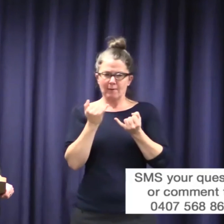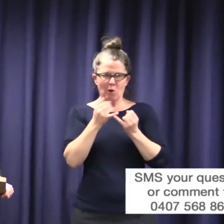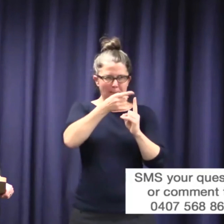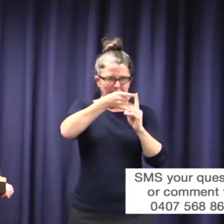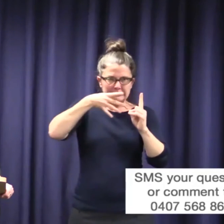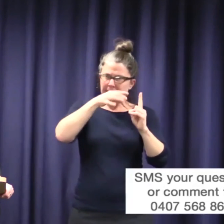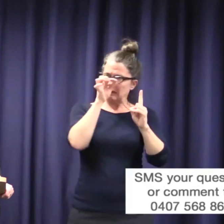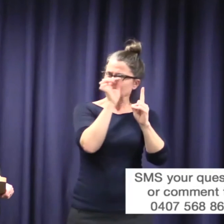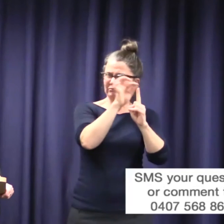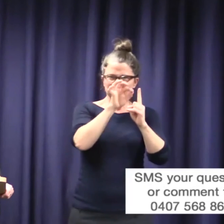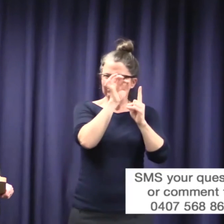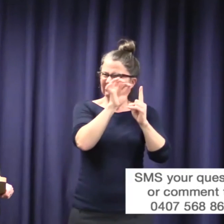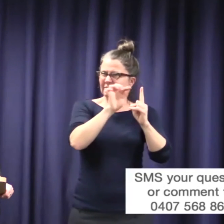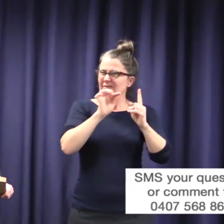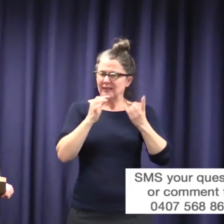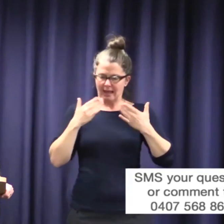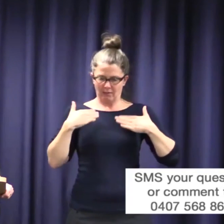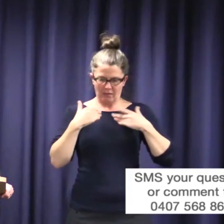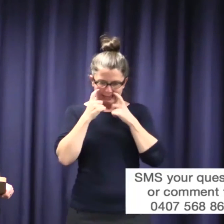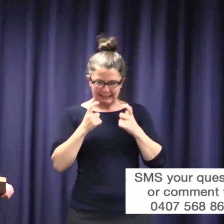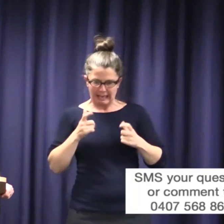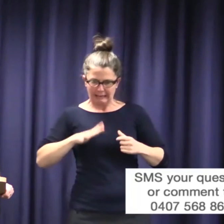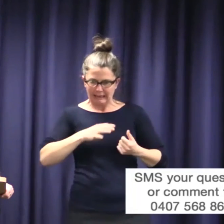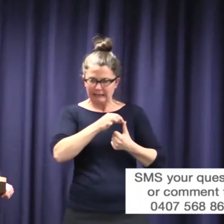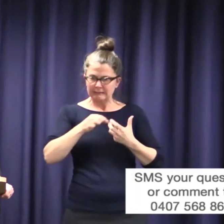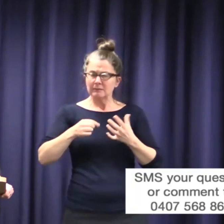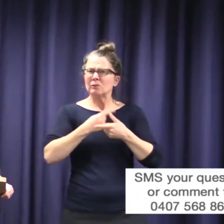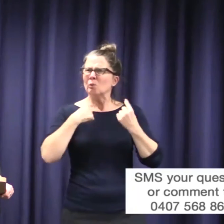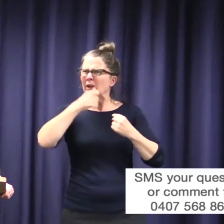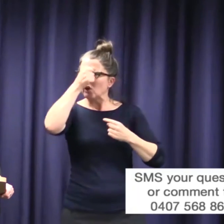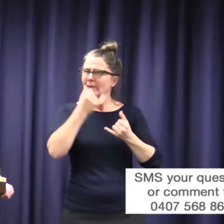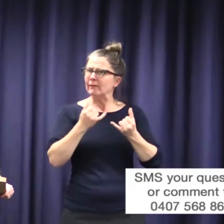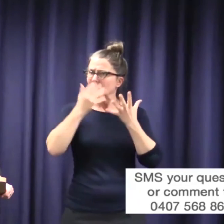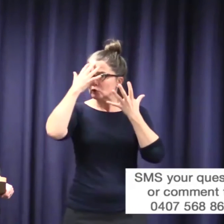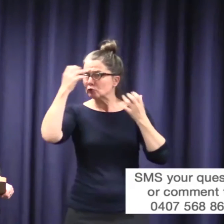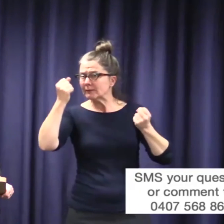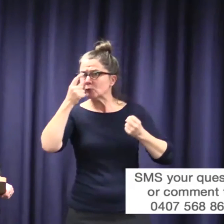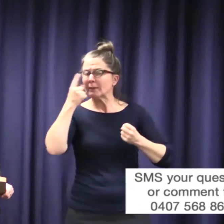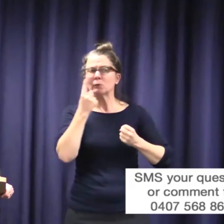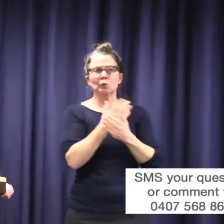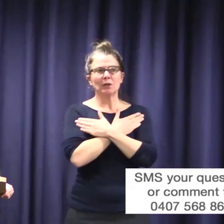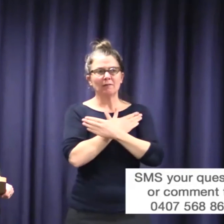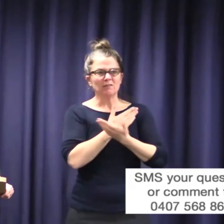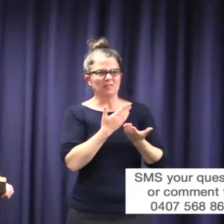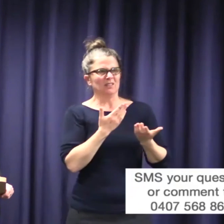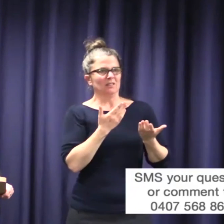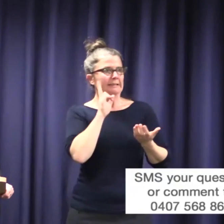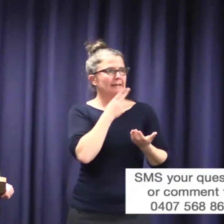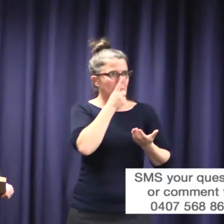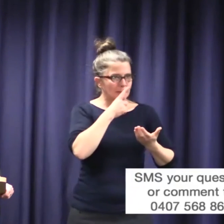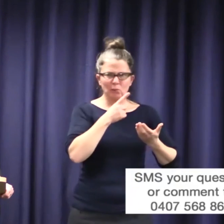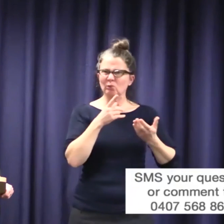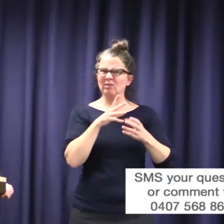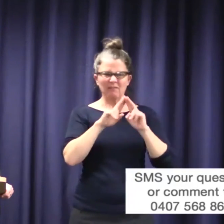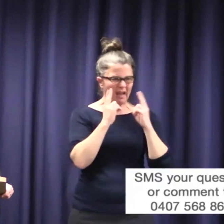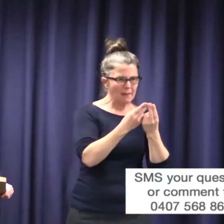been very stressful for the deaf community and for the people that love them. There's been so much uncertainty around